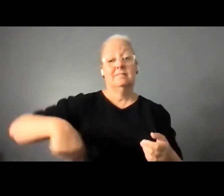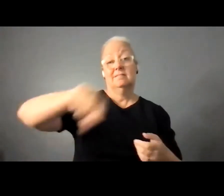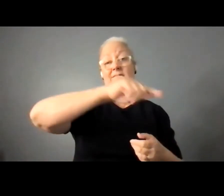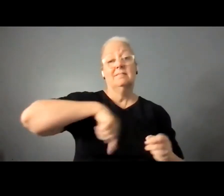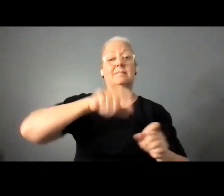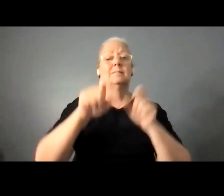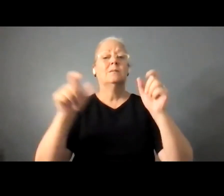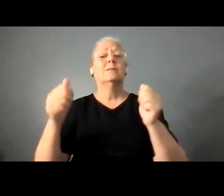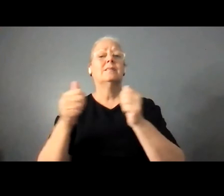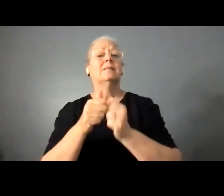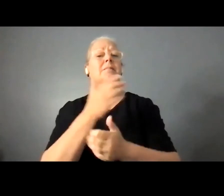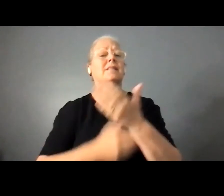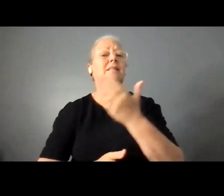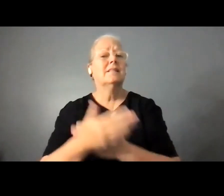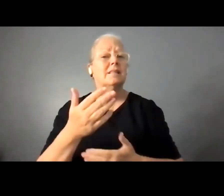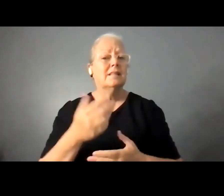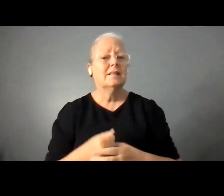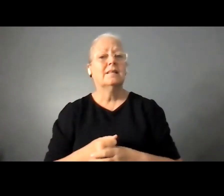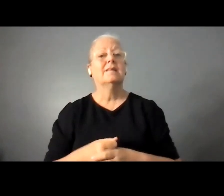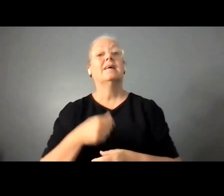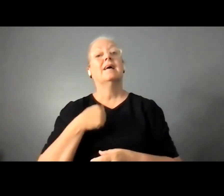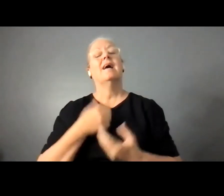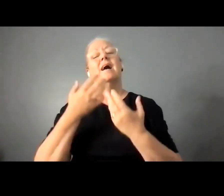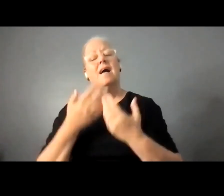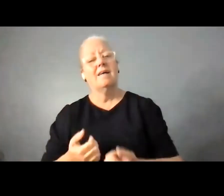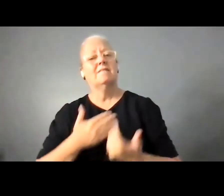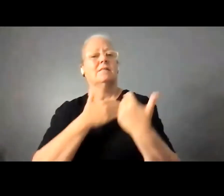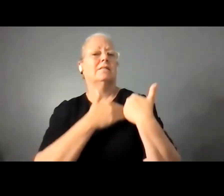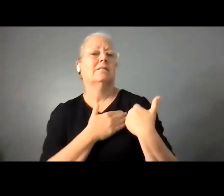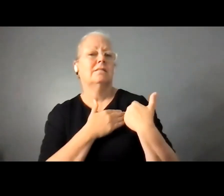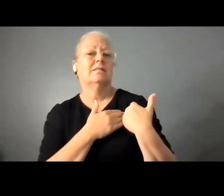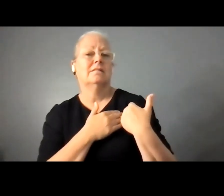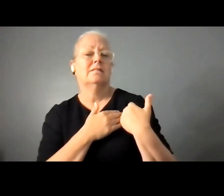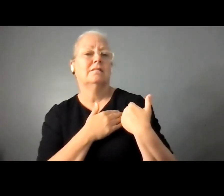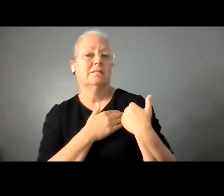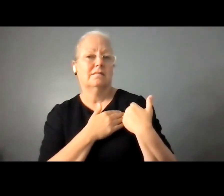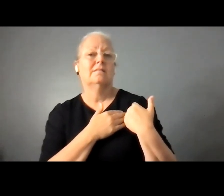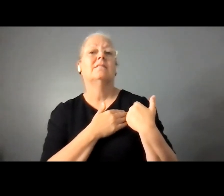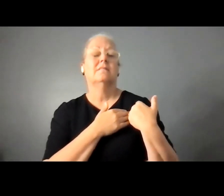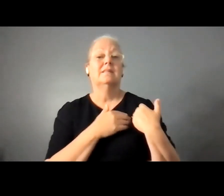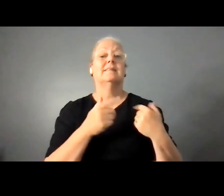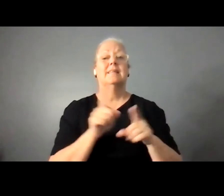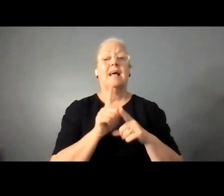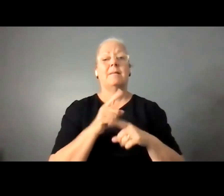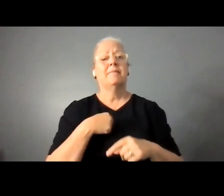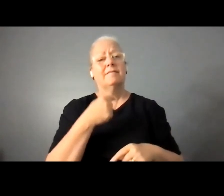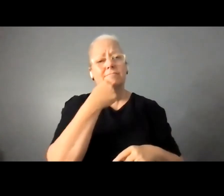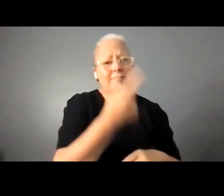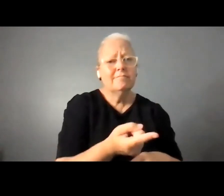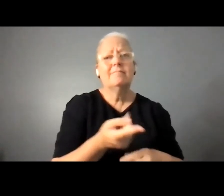We have a responsibility to have our voice heard, to transmit our message